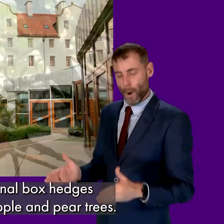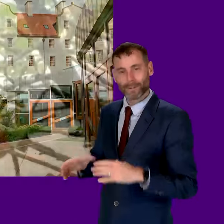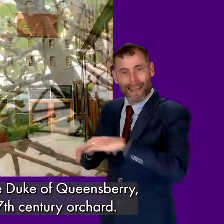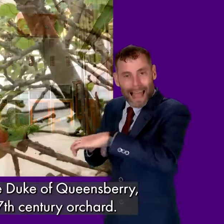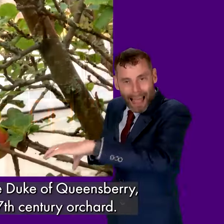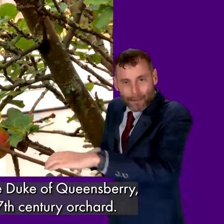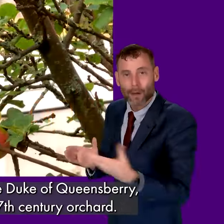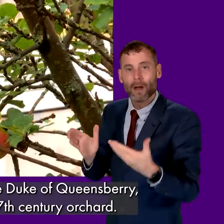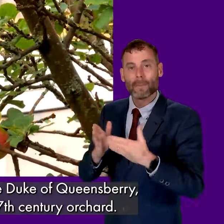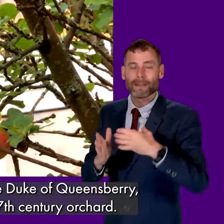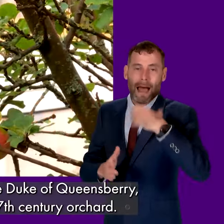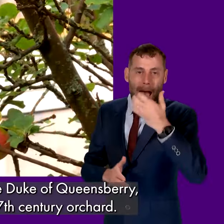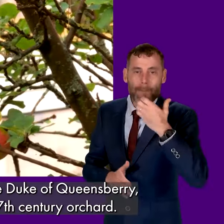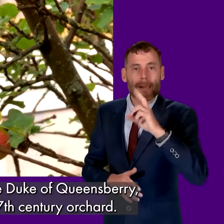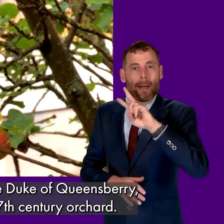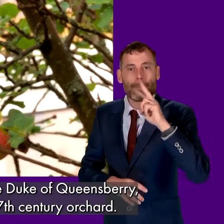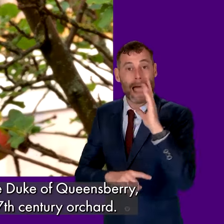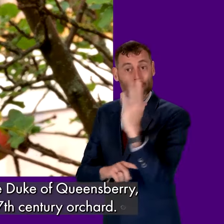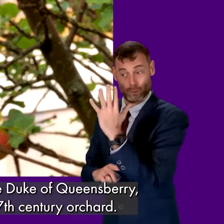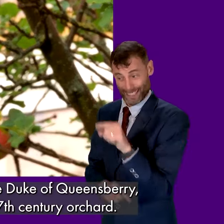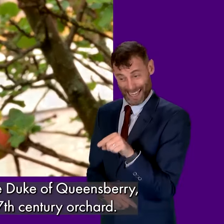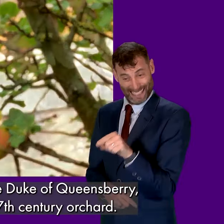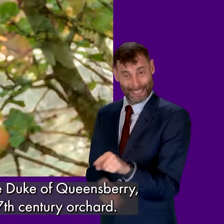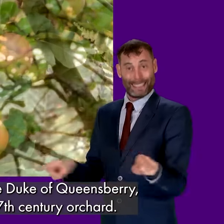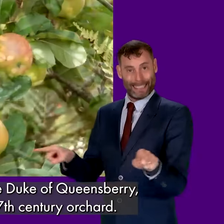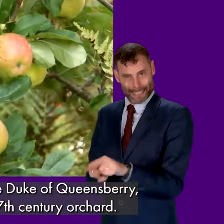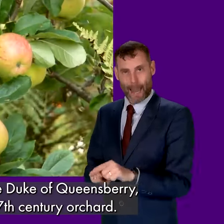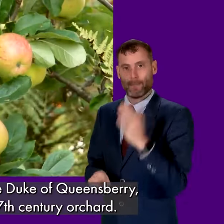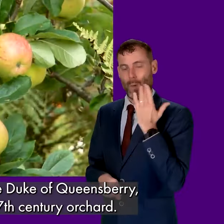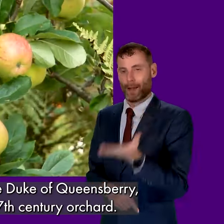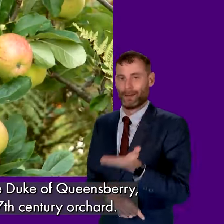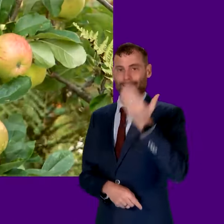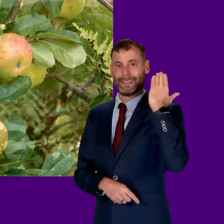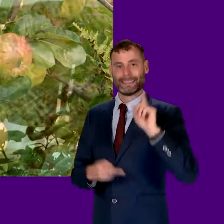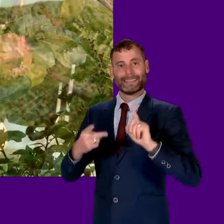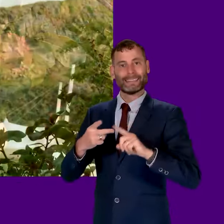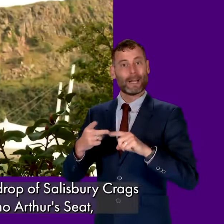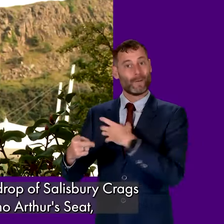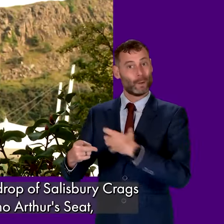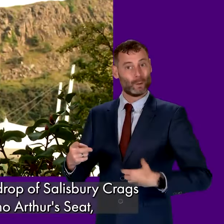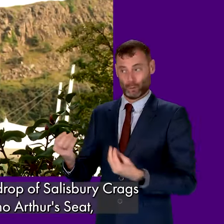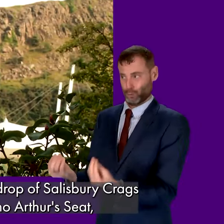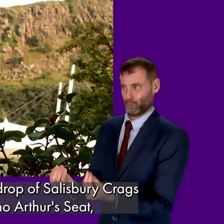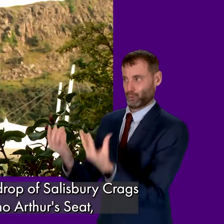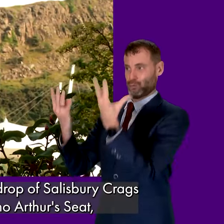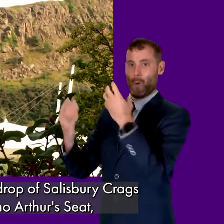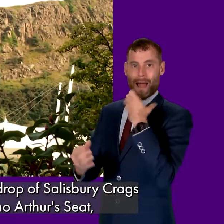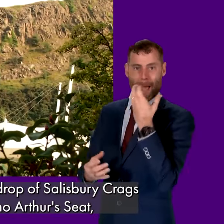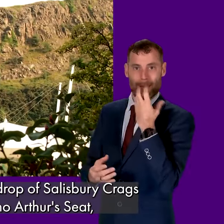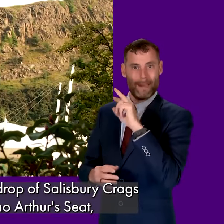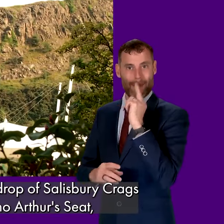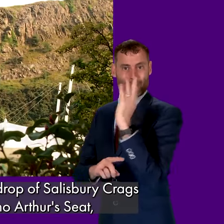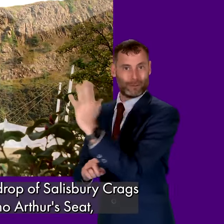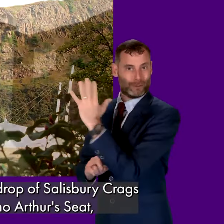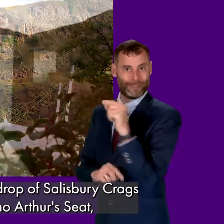trees, located exactly where the Duke of Queensberry would have had his 17th century orchard. With a spectacular backdrop of